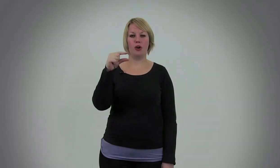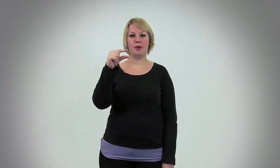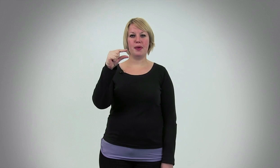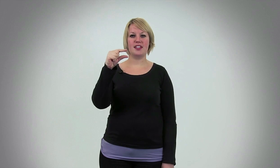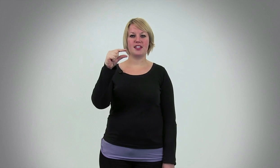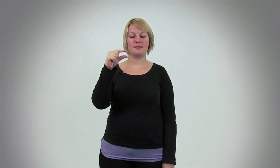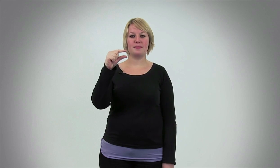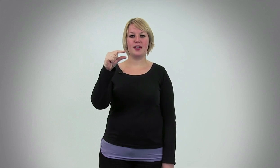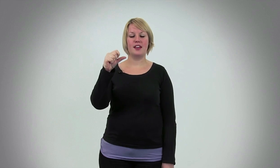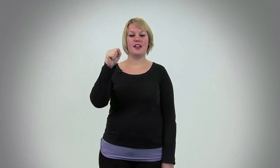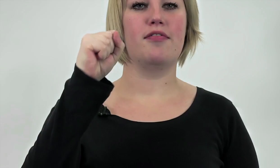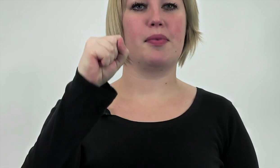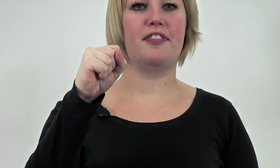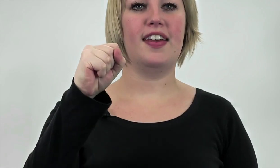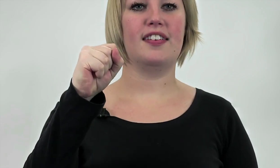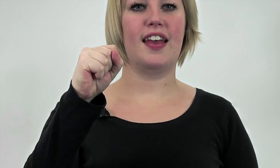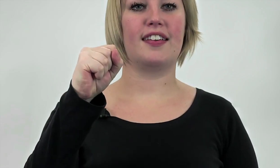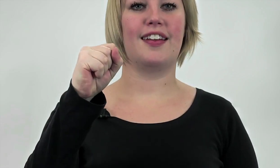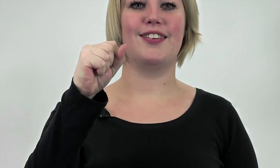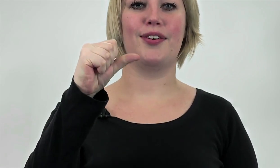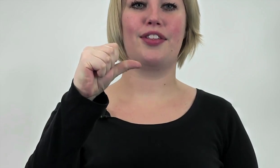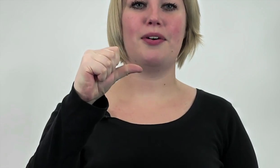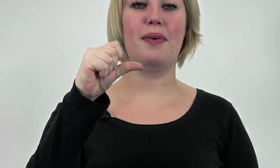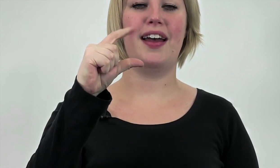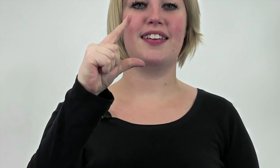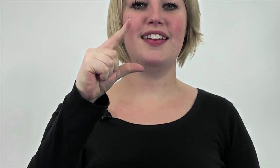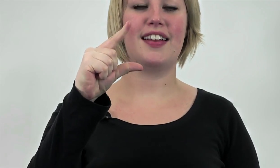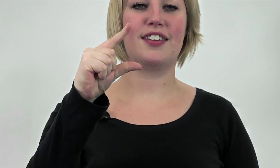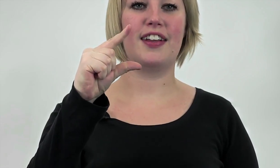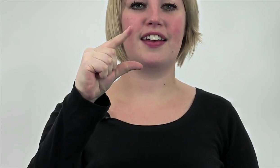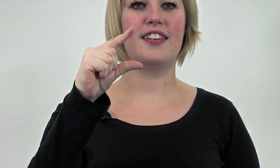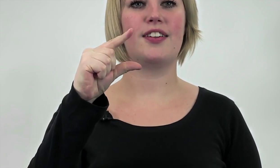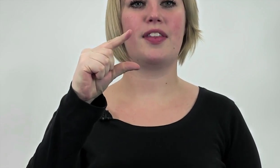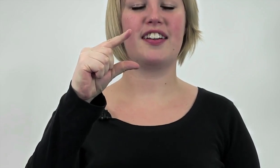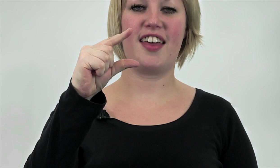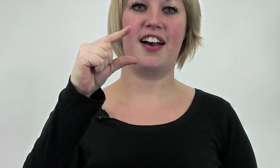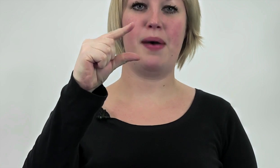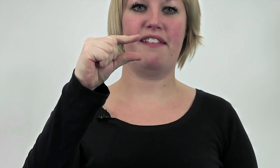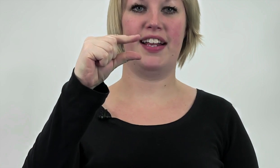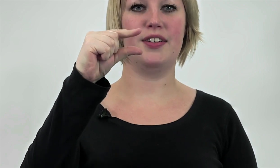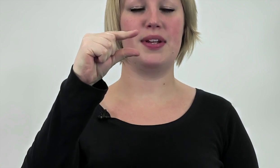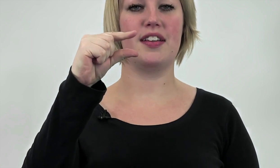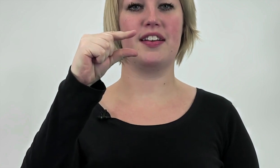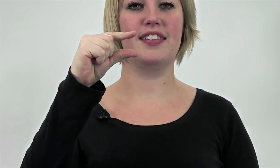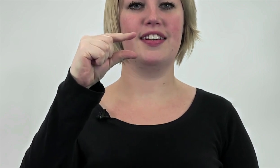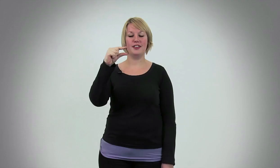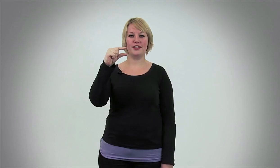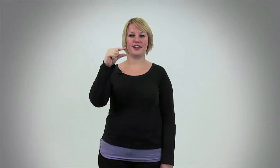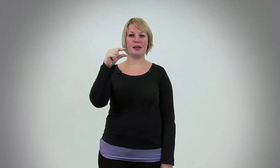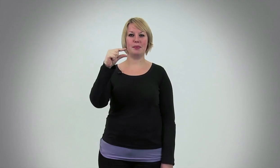Open pinched. From a fist, extend your thumb and index finger so that they are parallel to each other. For